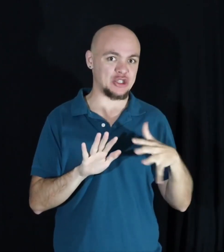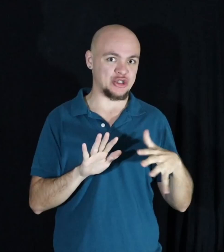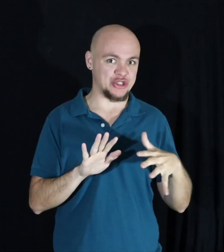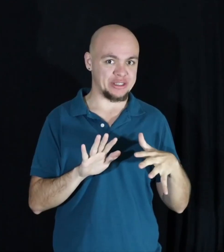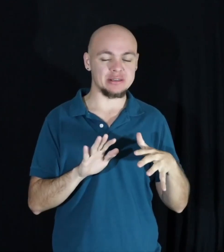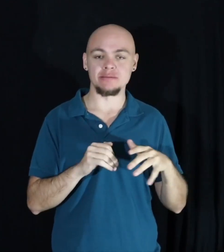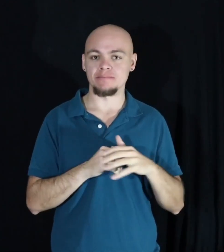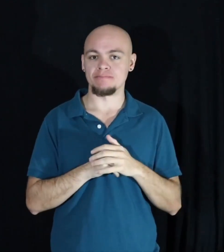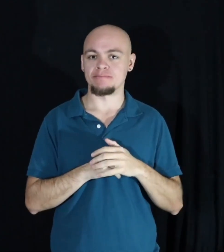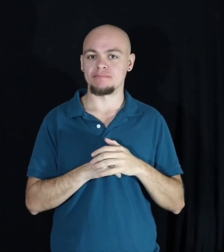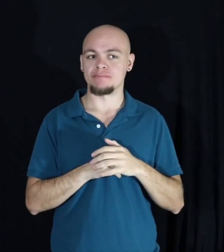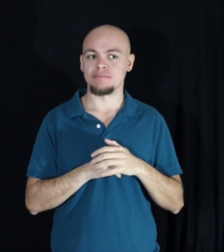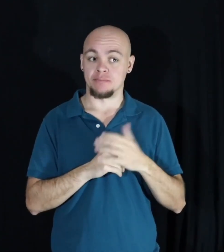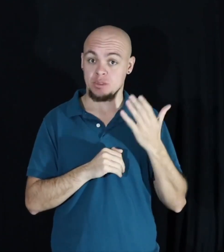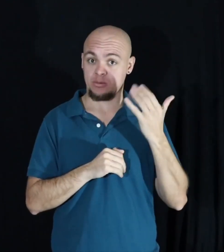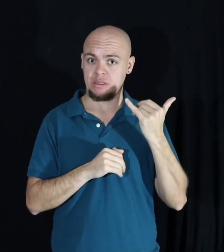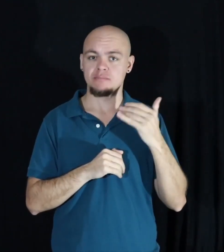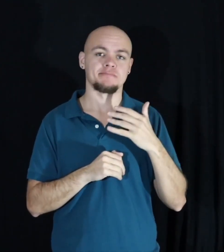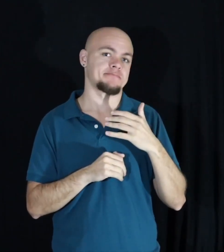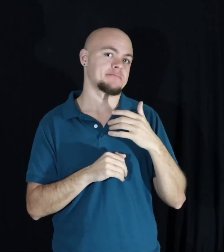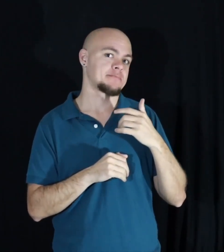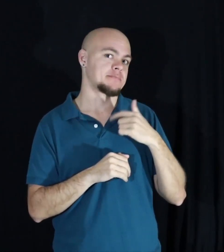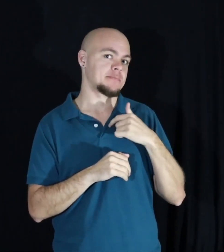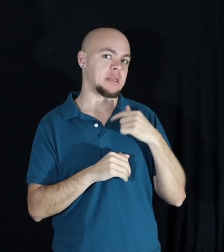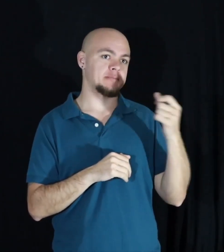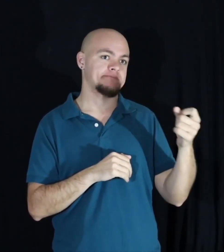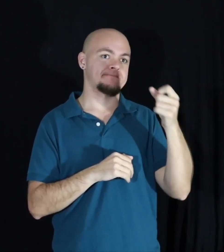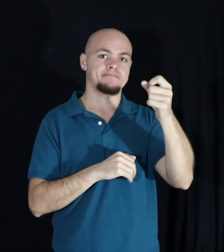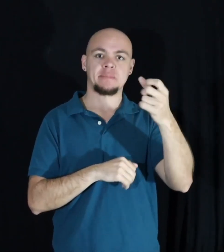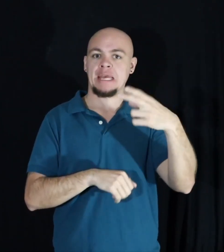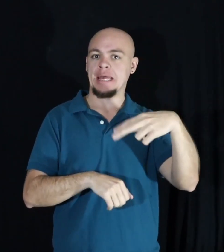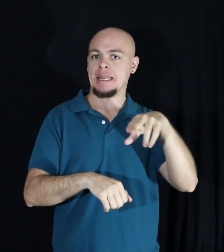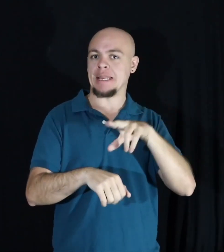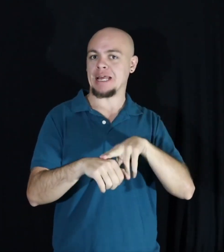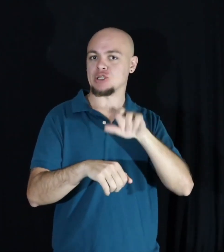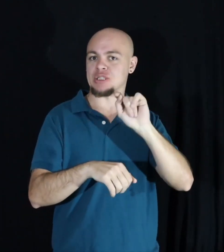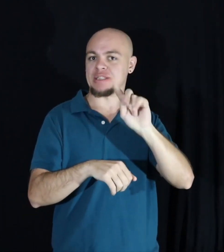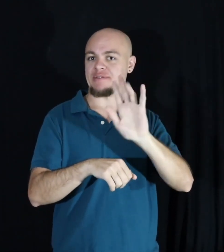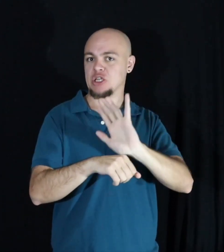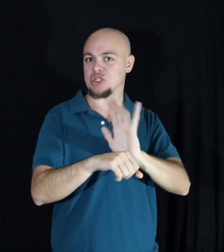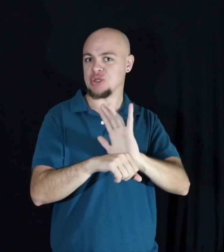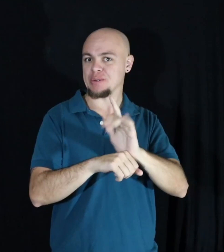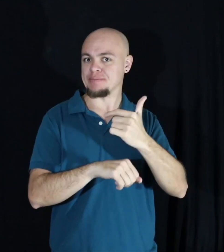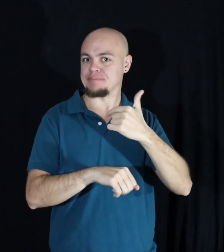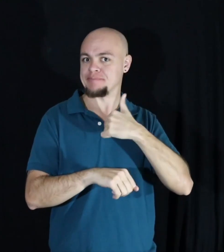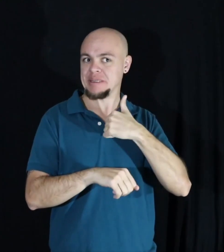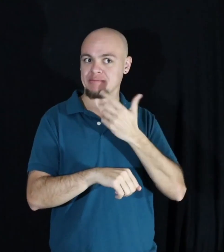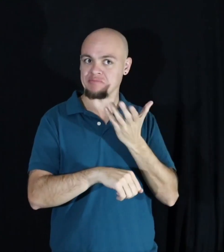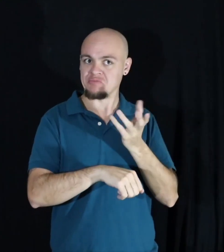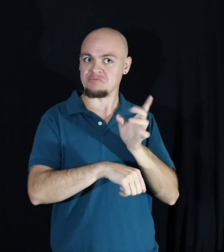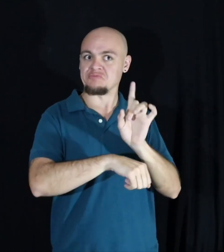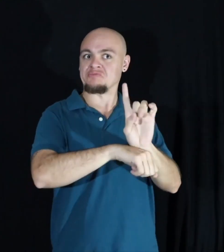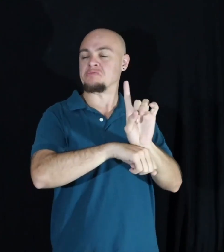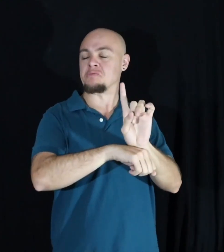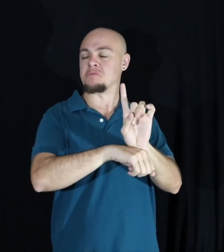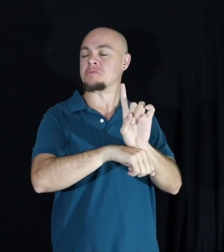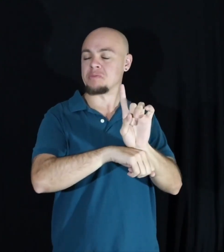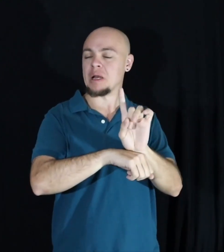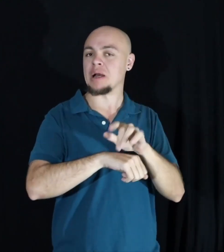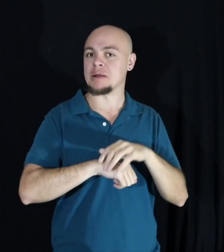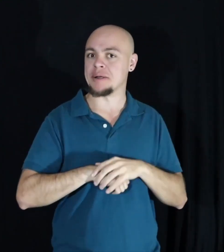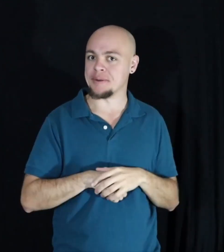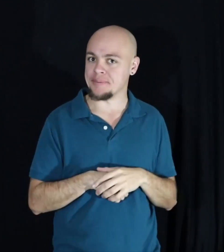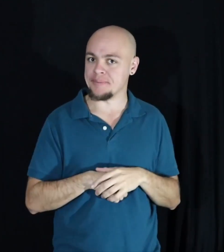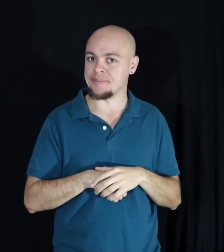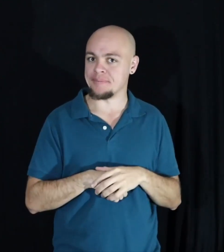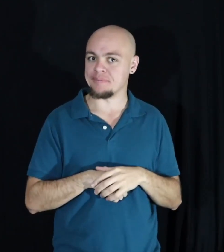when I found out that I'd been cast on a national television show for a national television network. I found